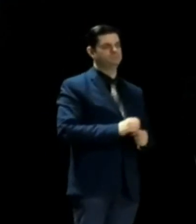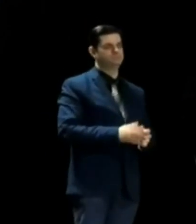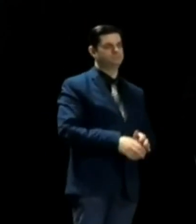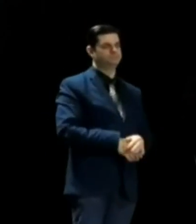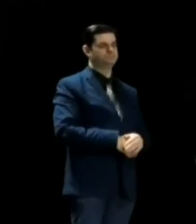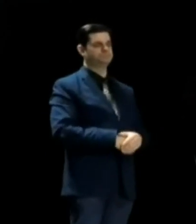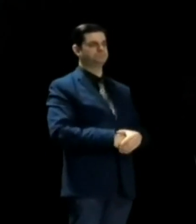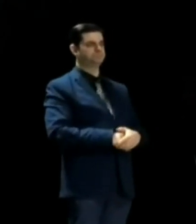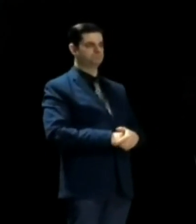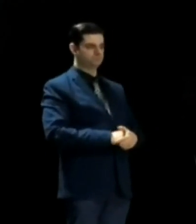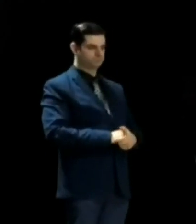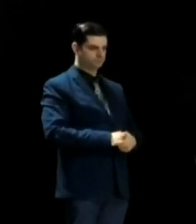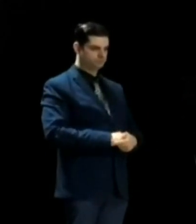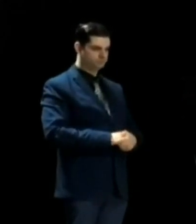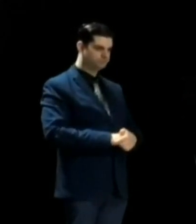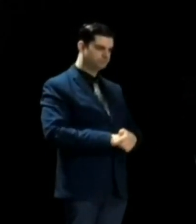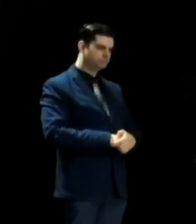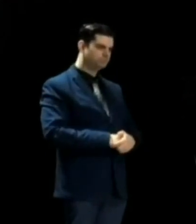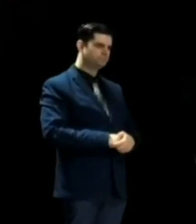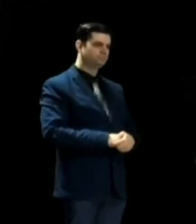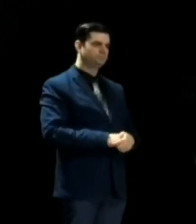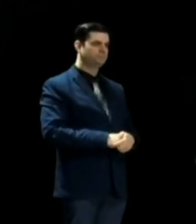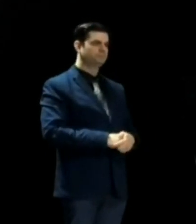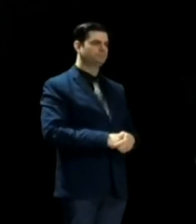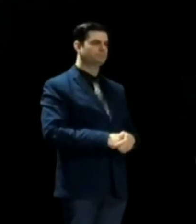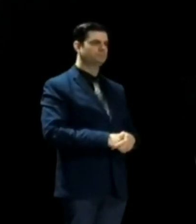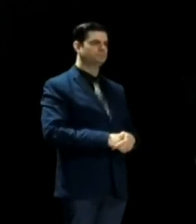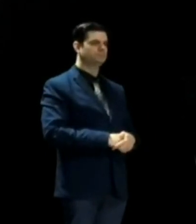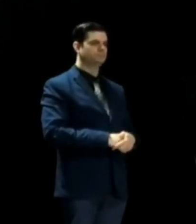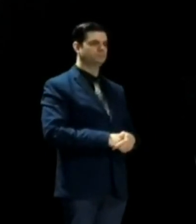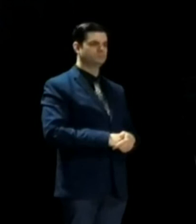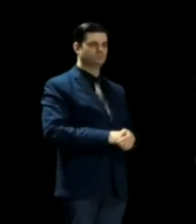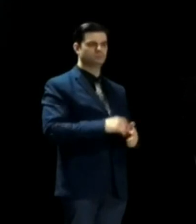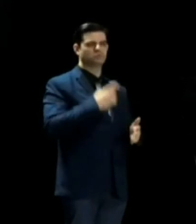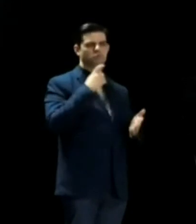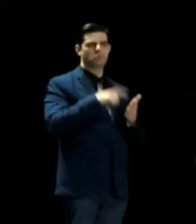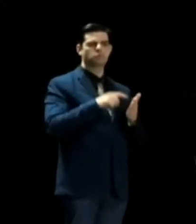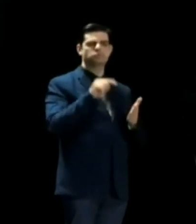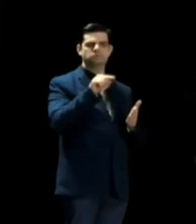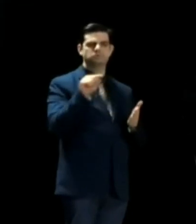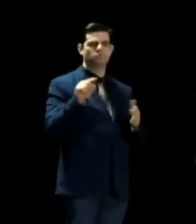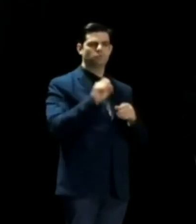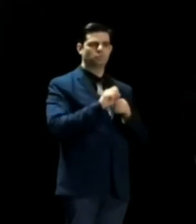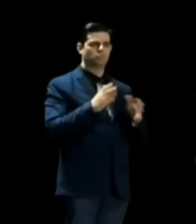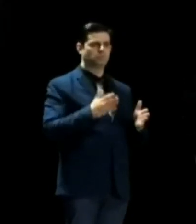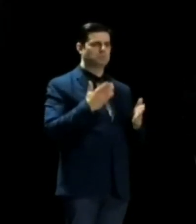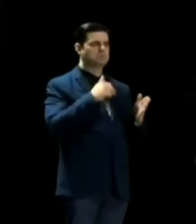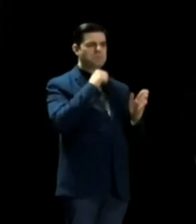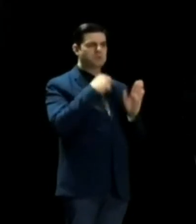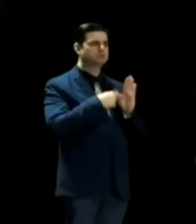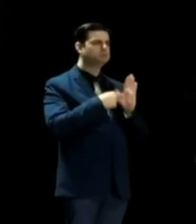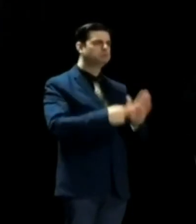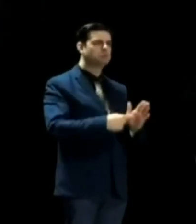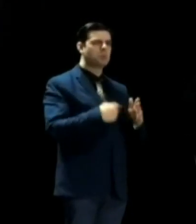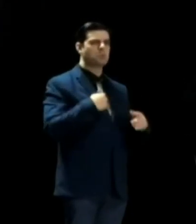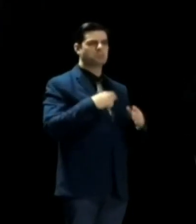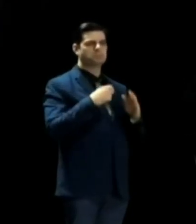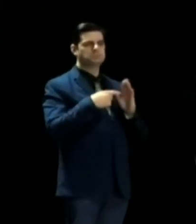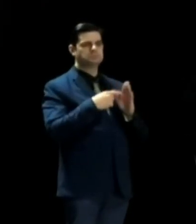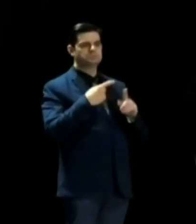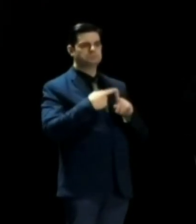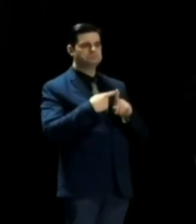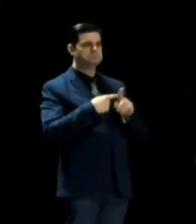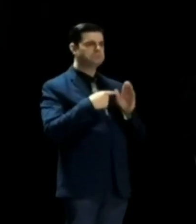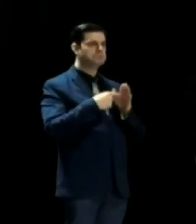asymptomatic people may come in, workers may come in, they're not symptomatic, they get somebody sick, next thing you know you